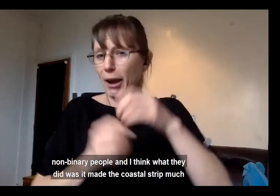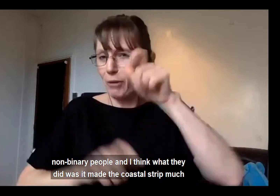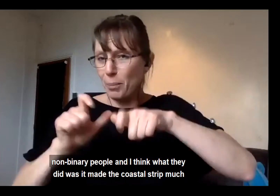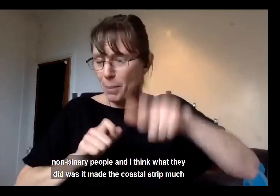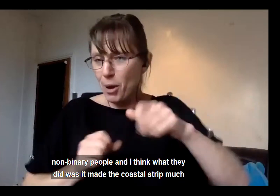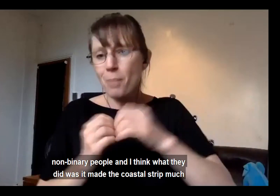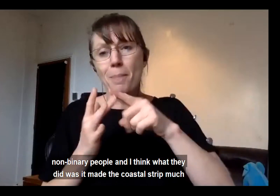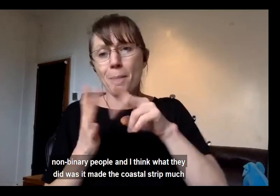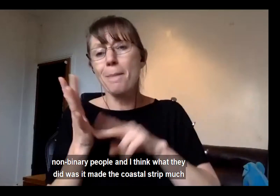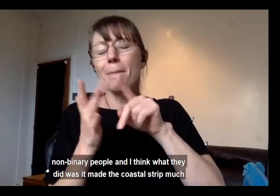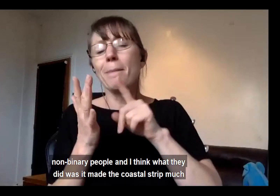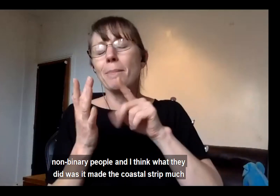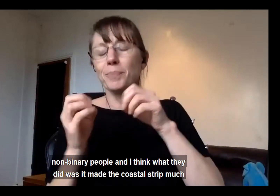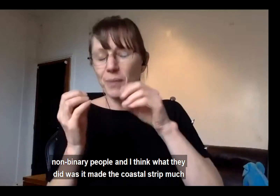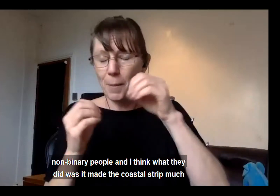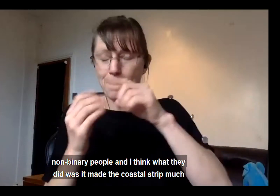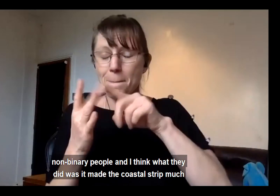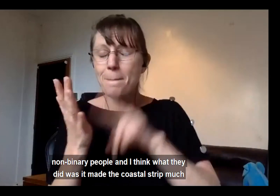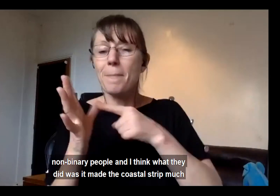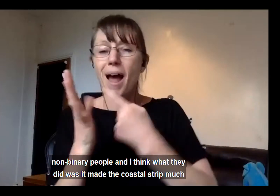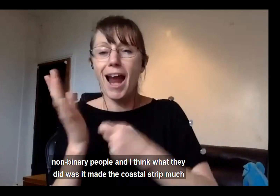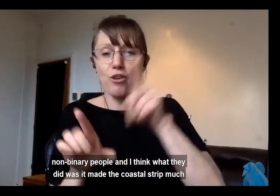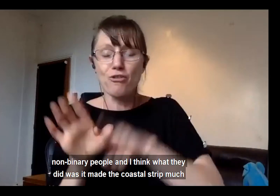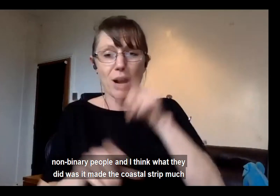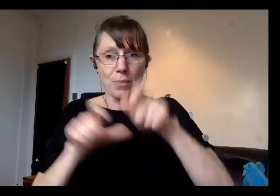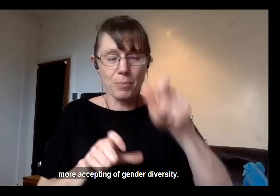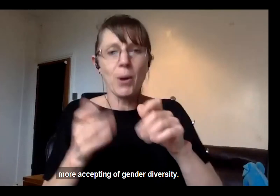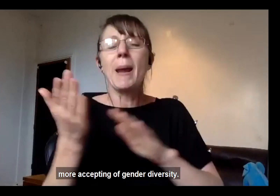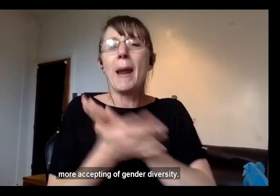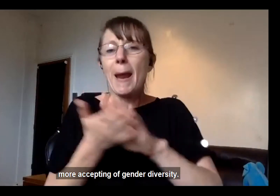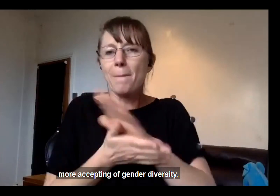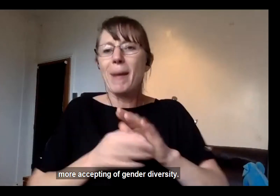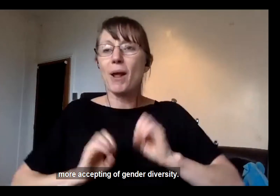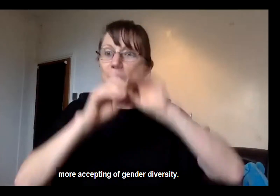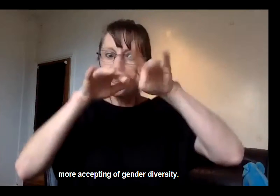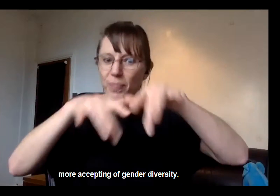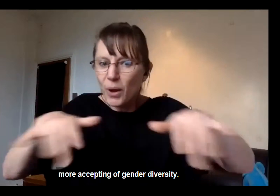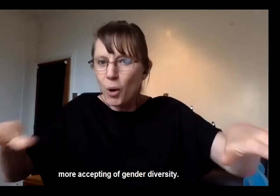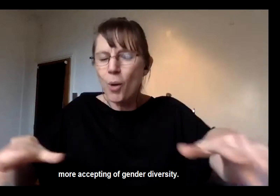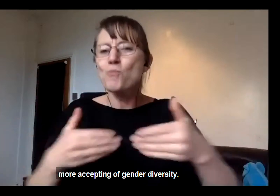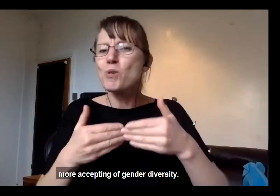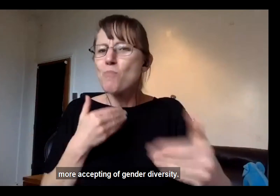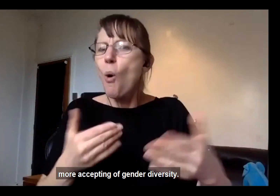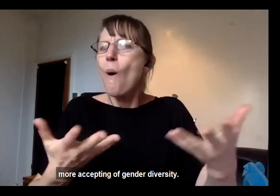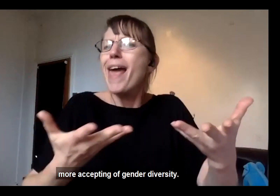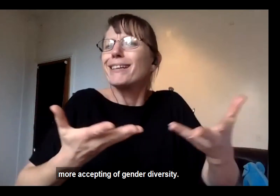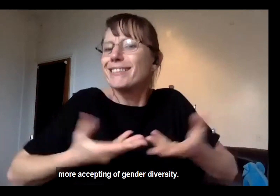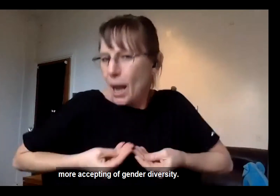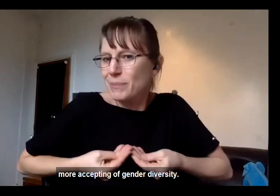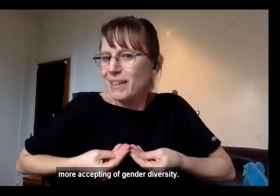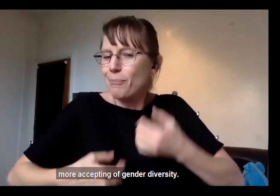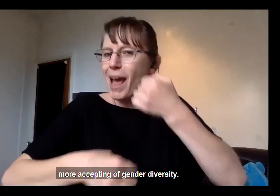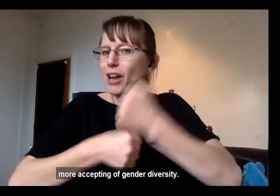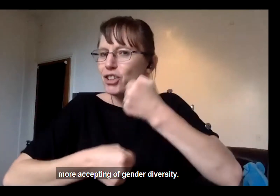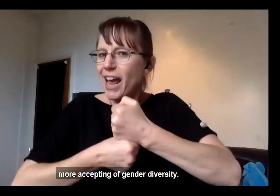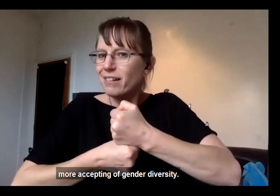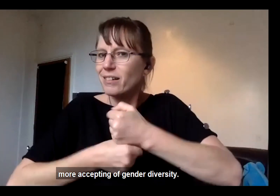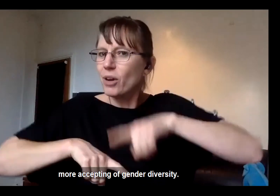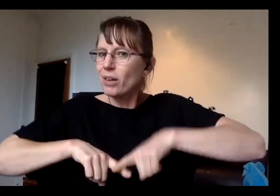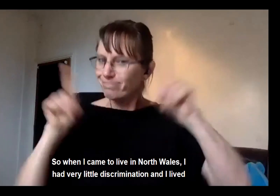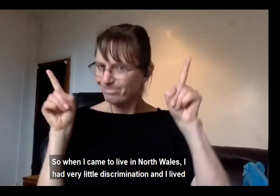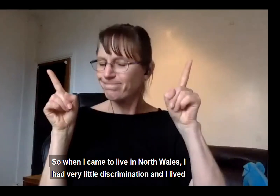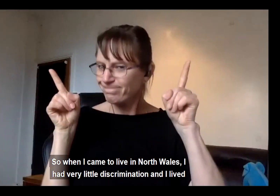think what that did was it made the coastal strip much more accepting of gender